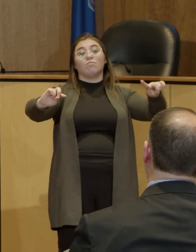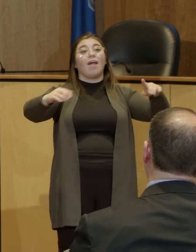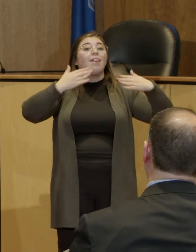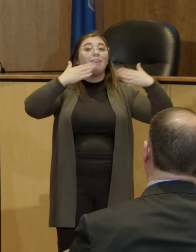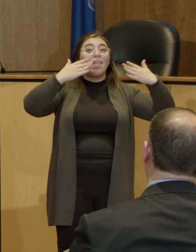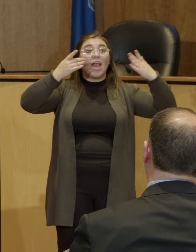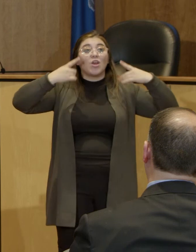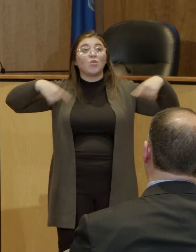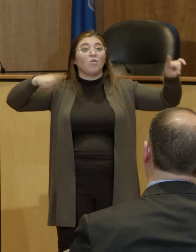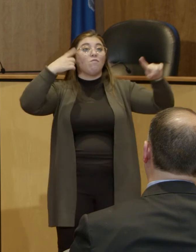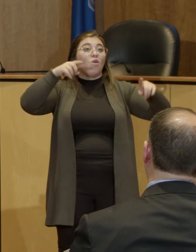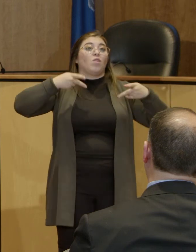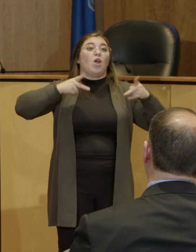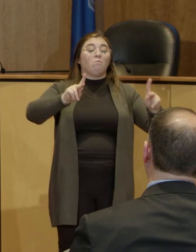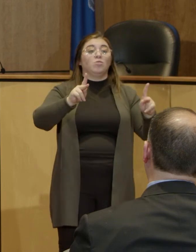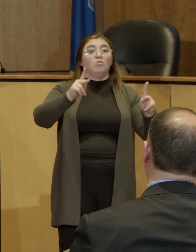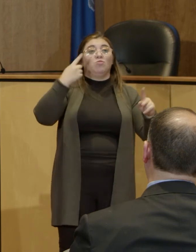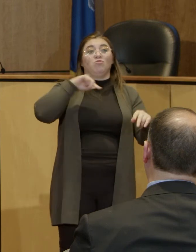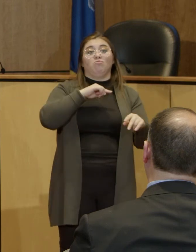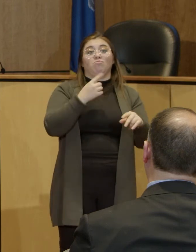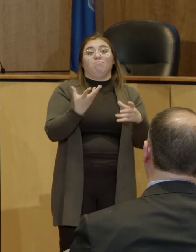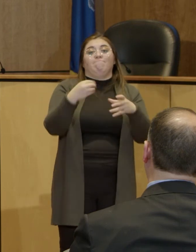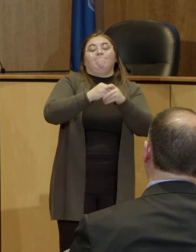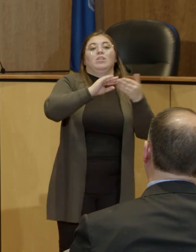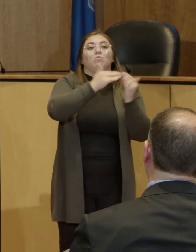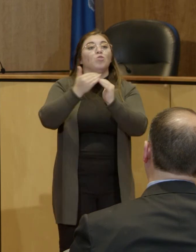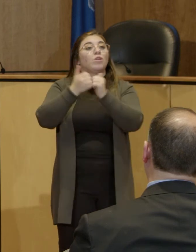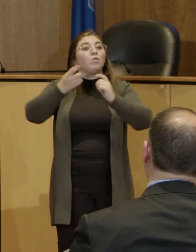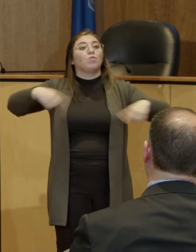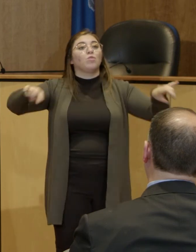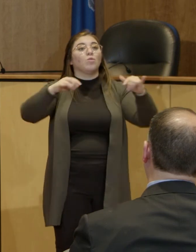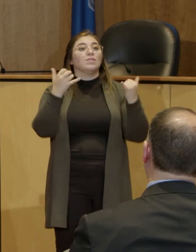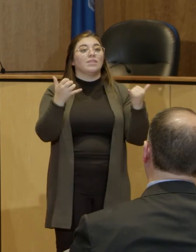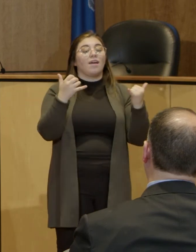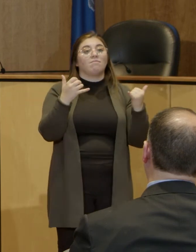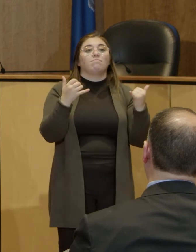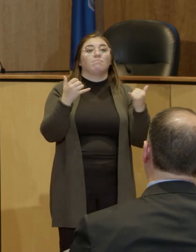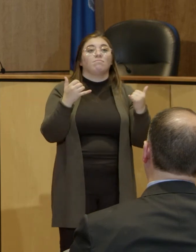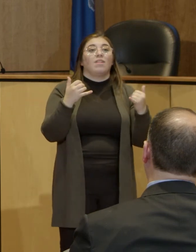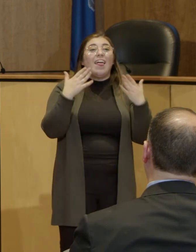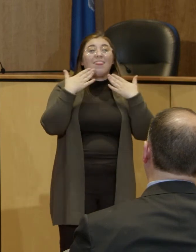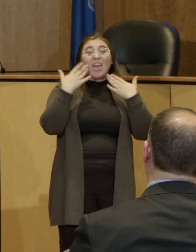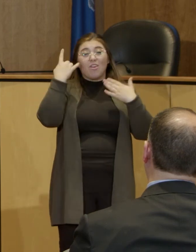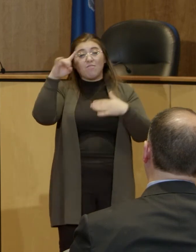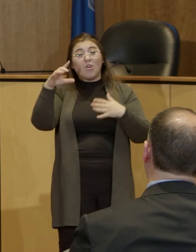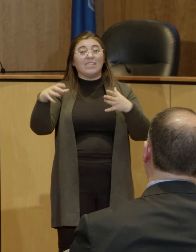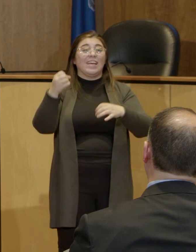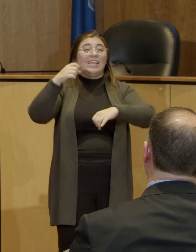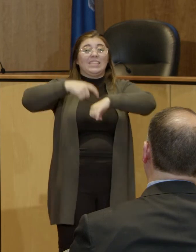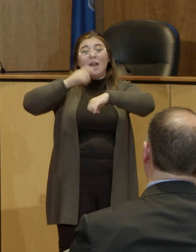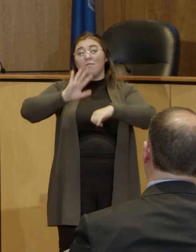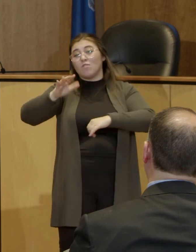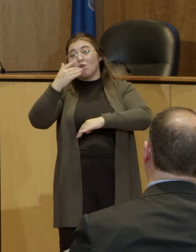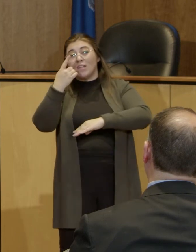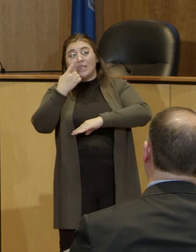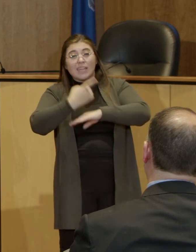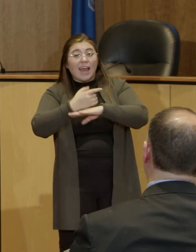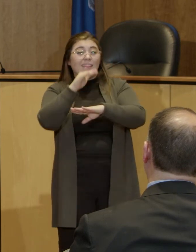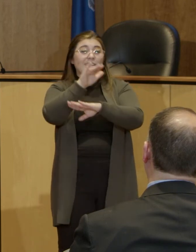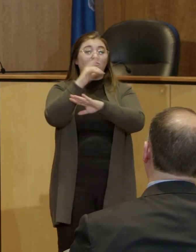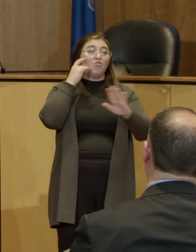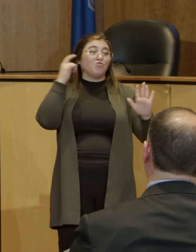Thank you for the opportunity to be in community with you today. Thank you for taking time this afternoon